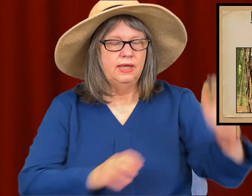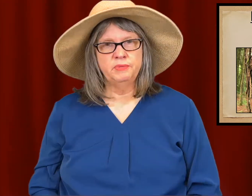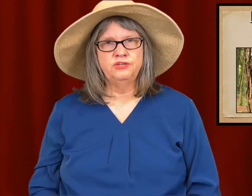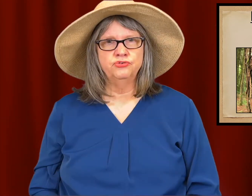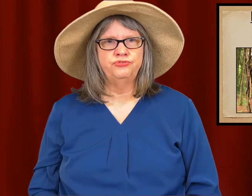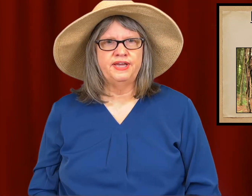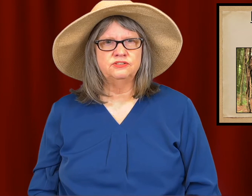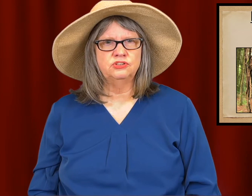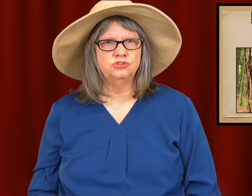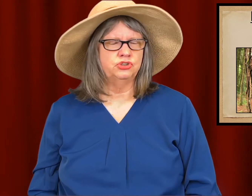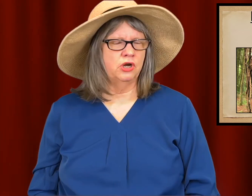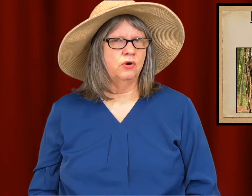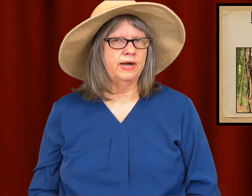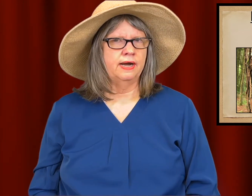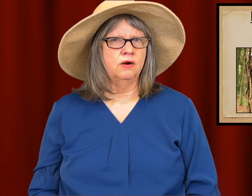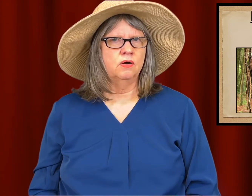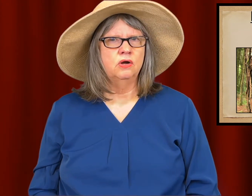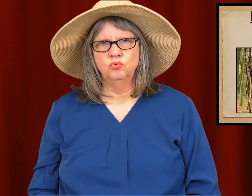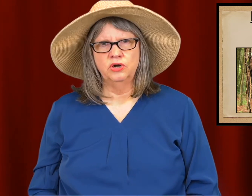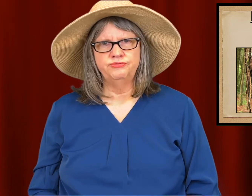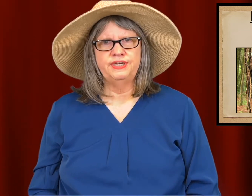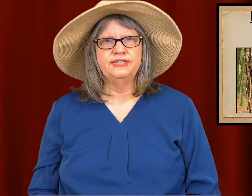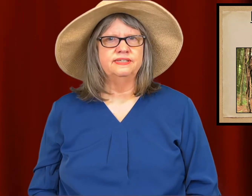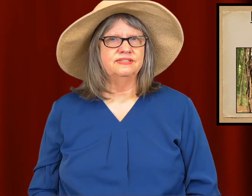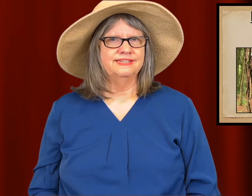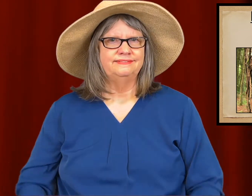Make your face to show how rough it is.